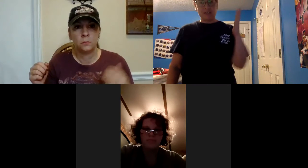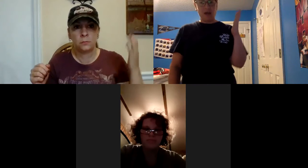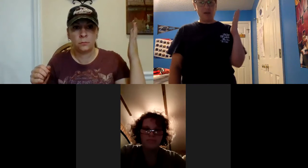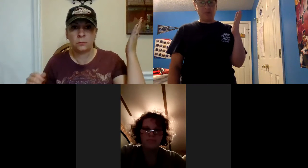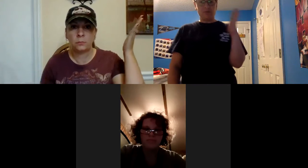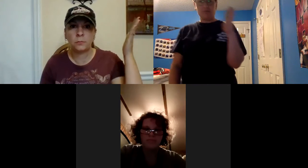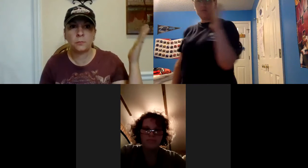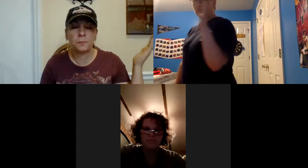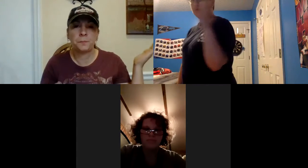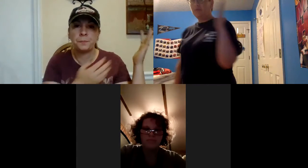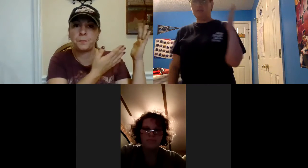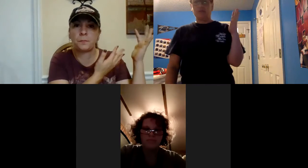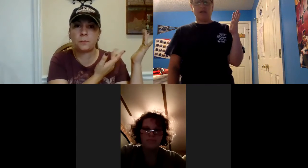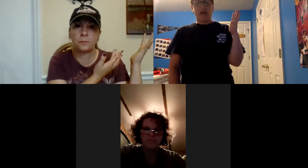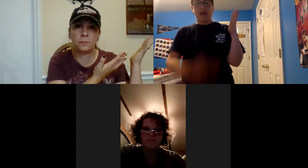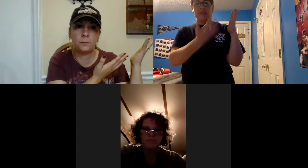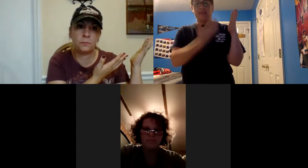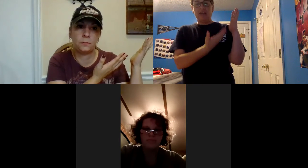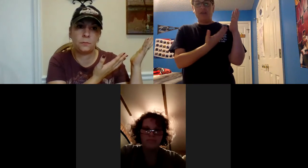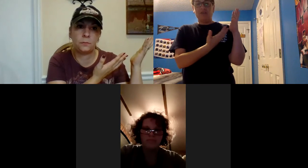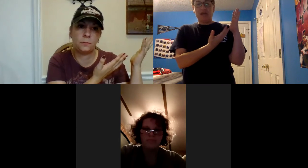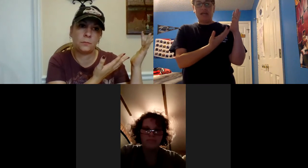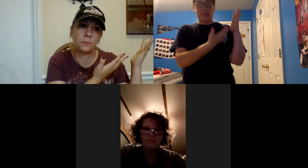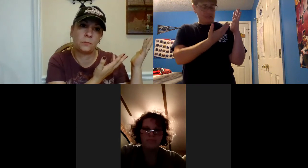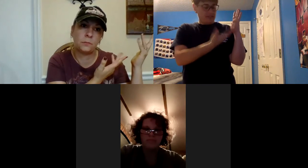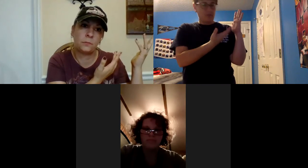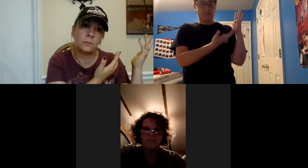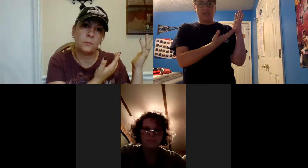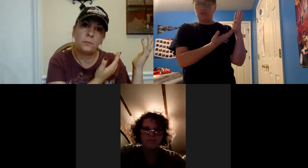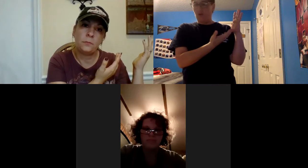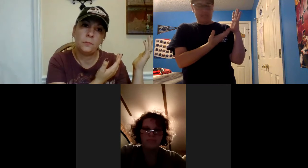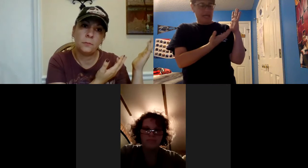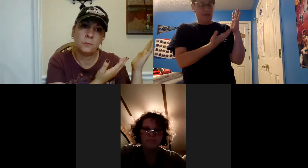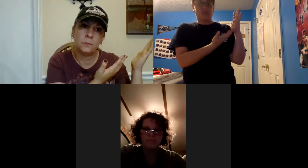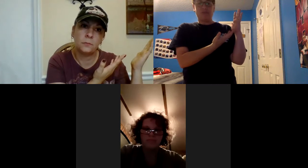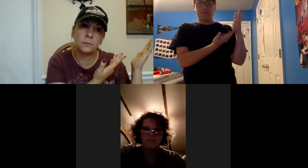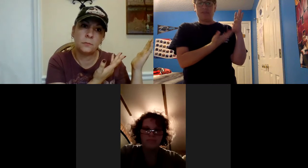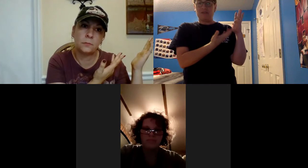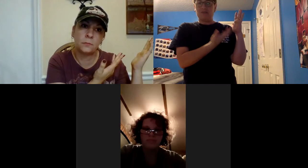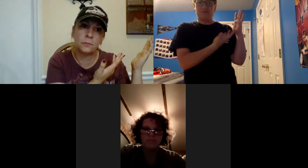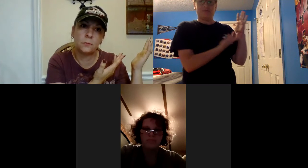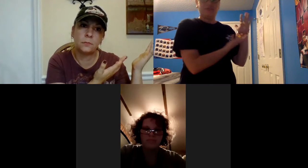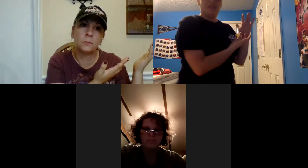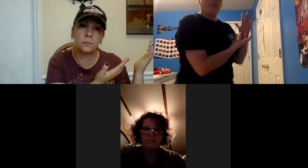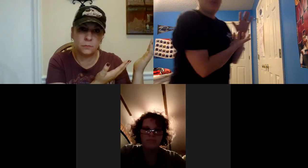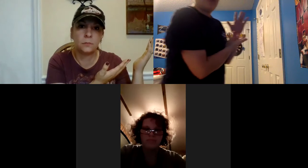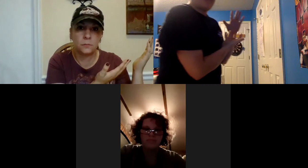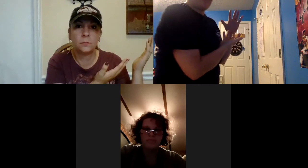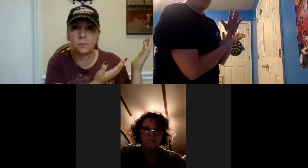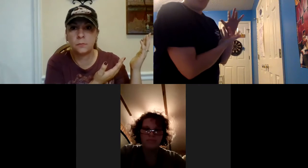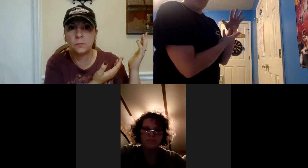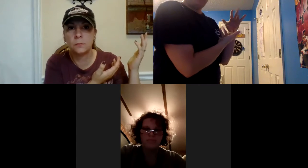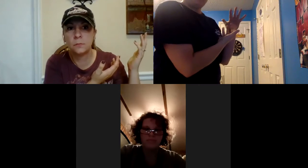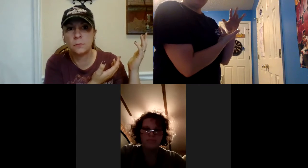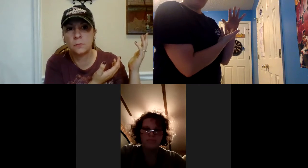putting it up. And then the other hand, it's almost like you're going to catch something here,